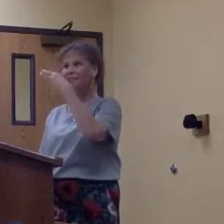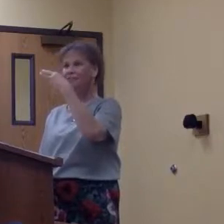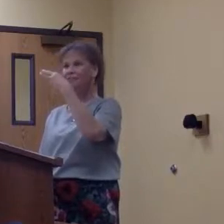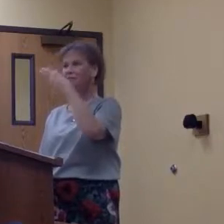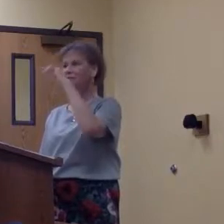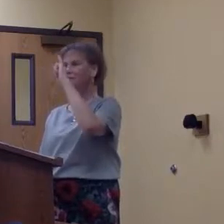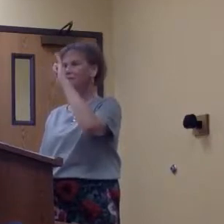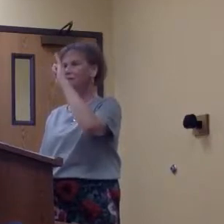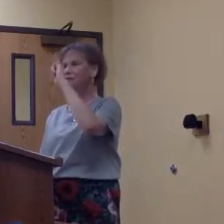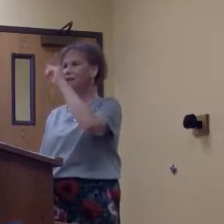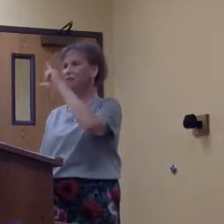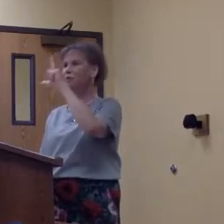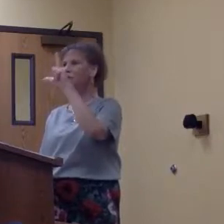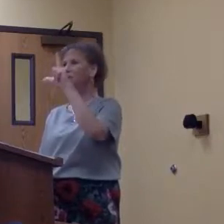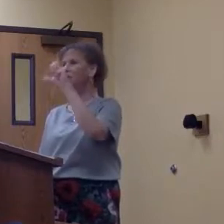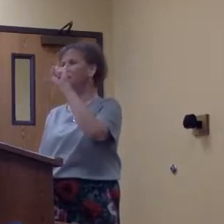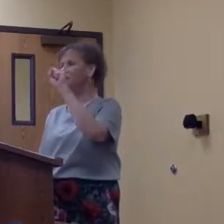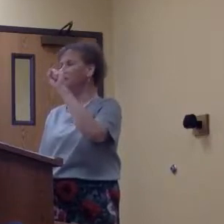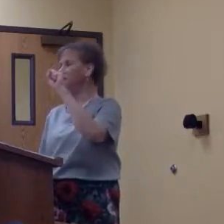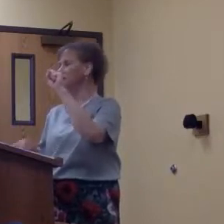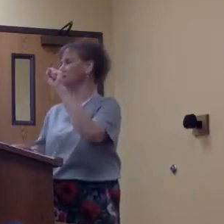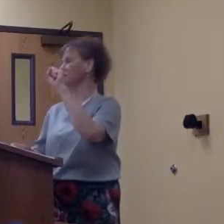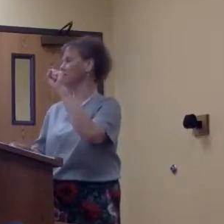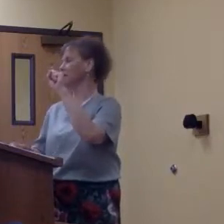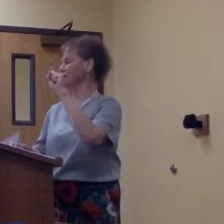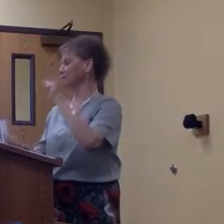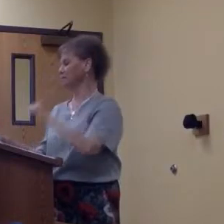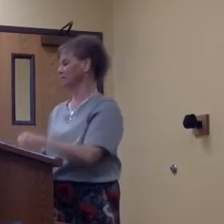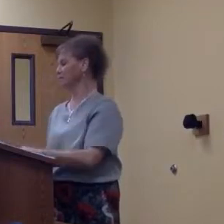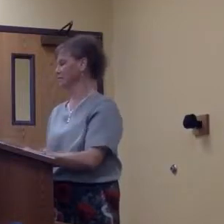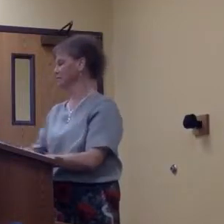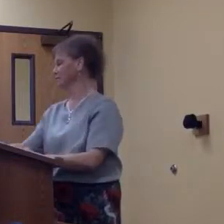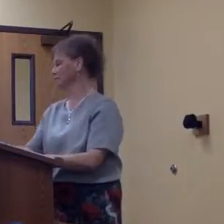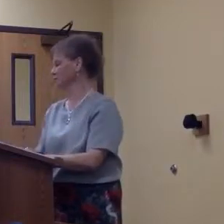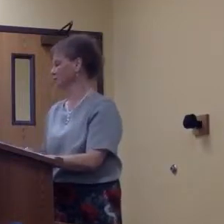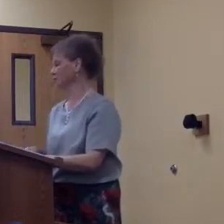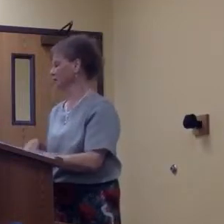Hills. Not too many of those around here. Okay. Hills.